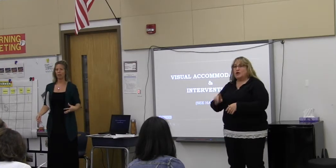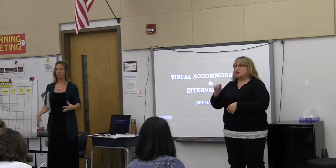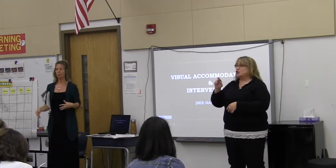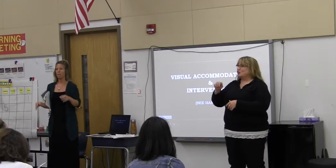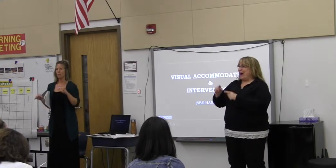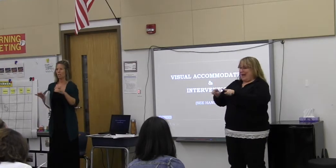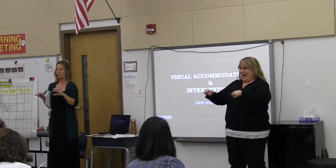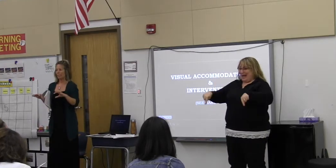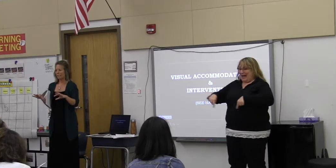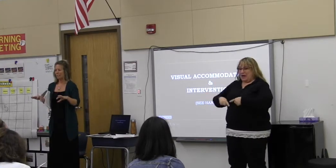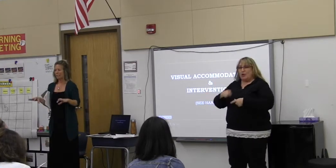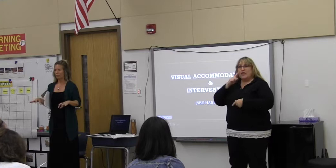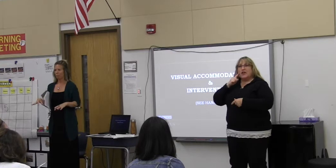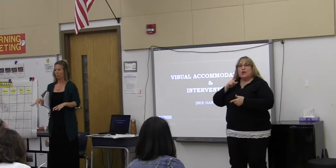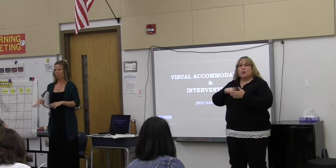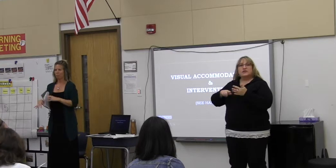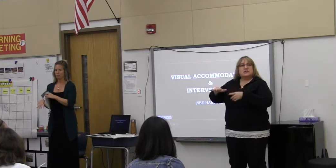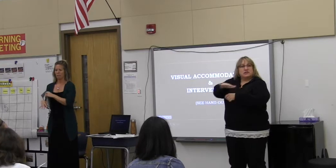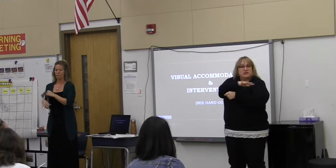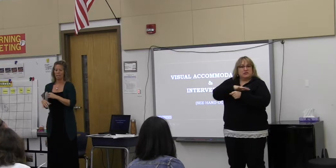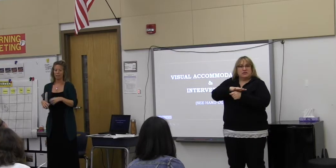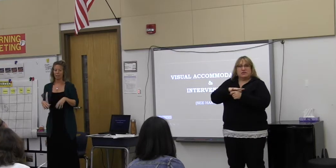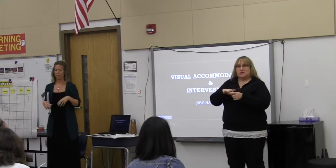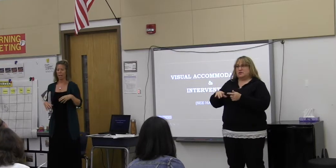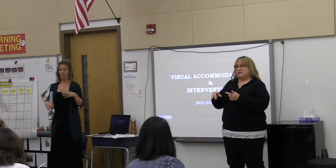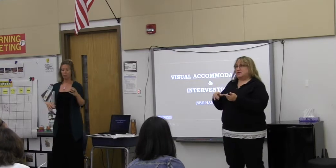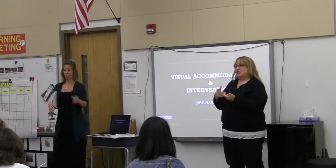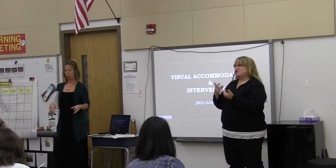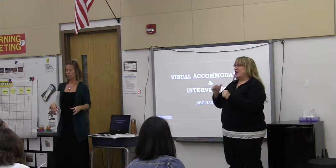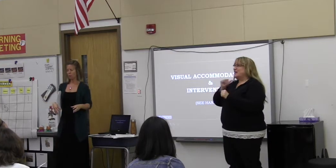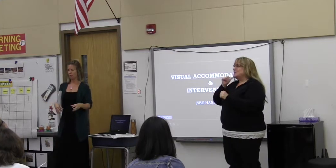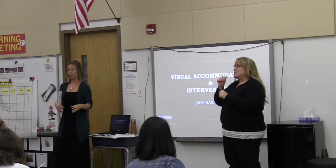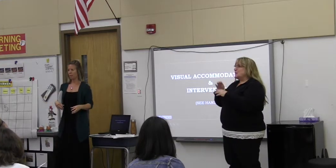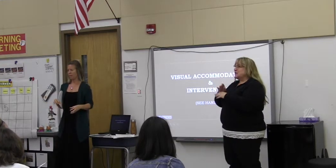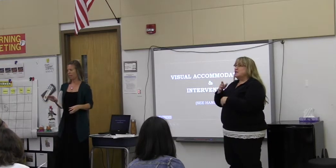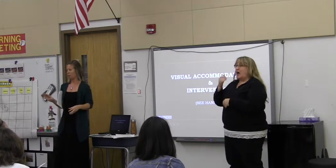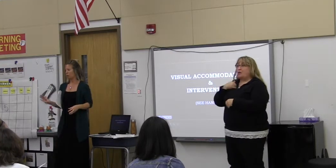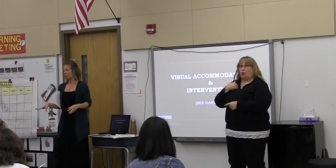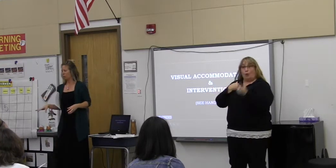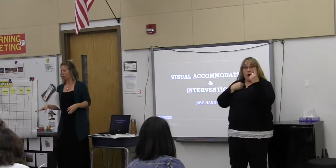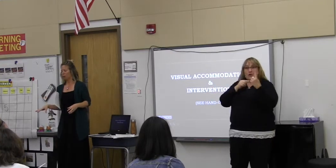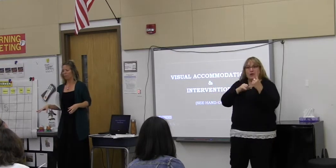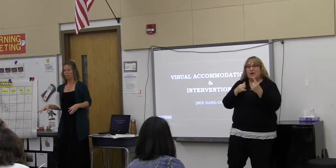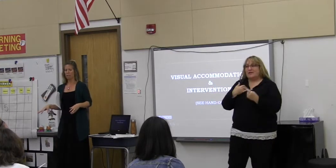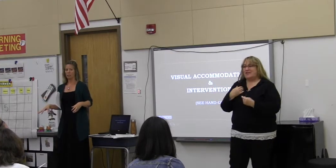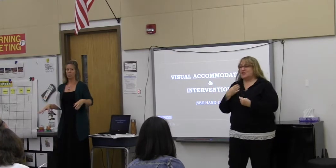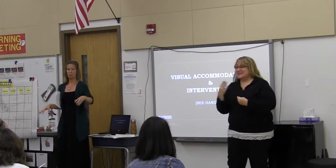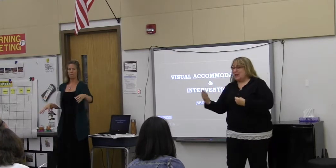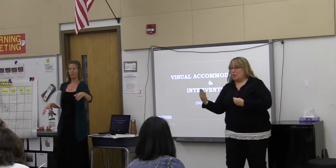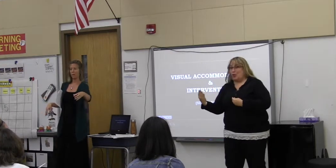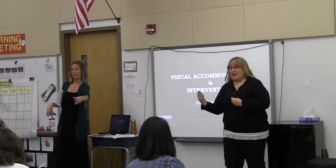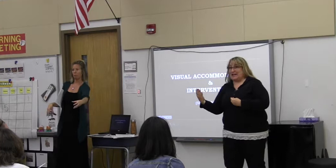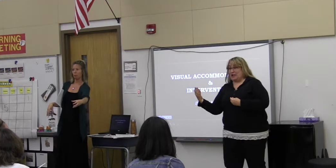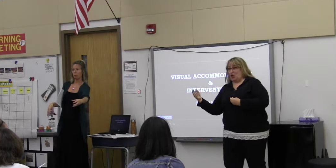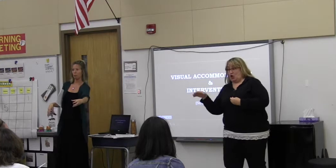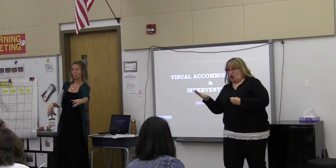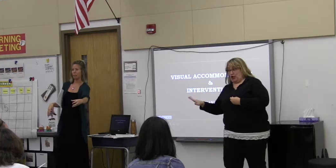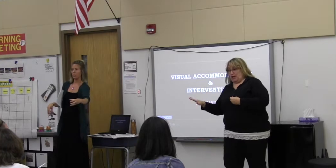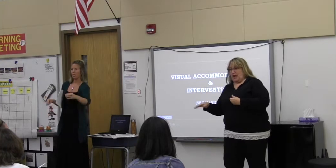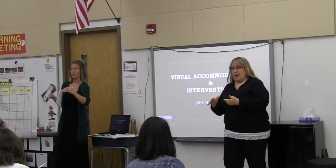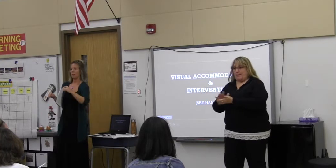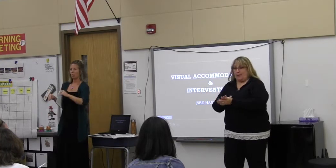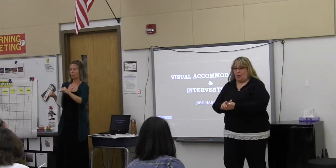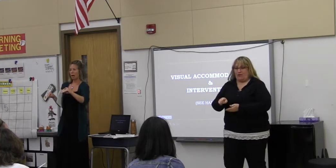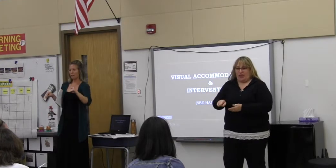what's around them, try not to let it be too busy. If they might have a toy, then they might have their slant board over here, then they might have a paper over